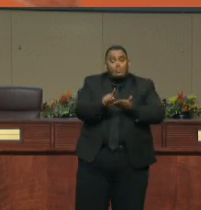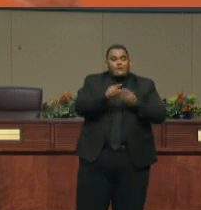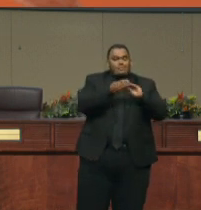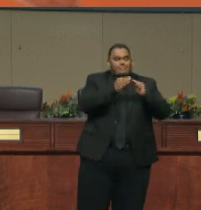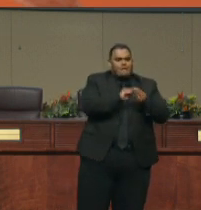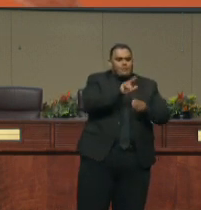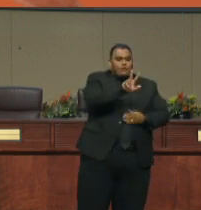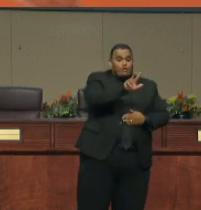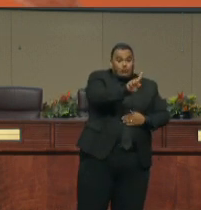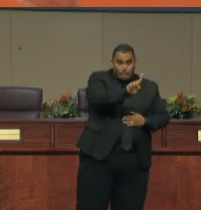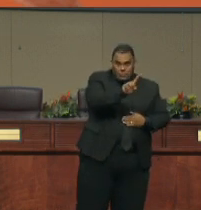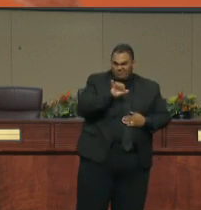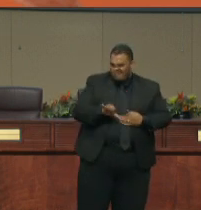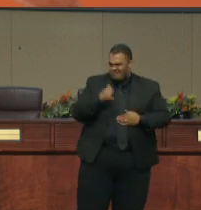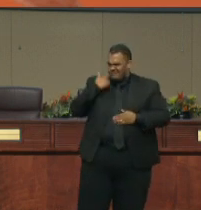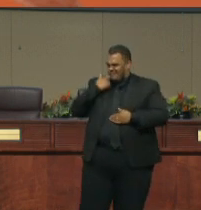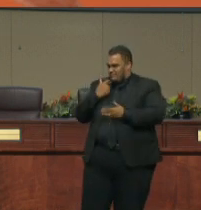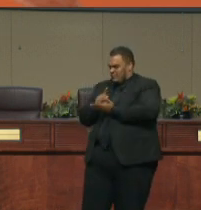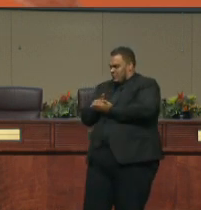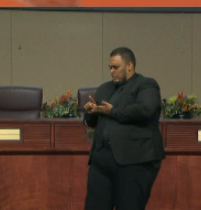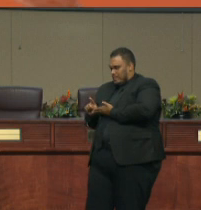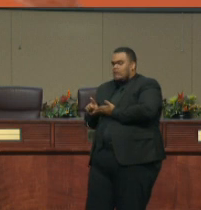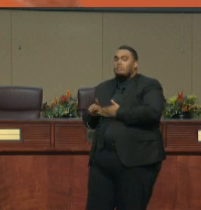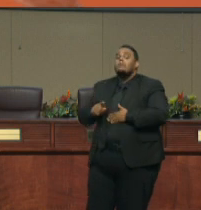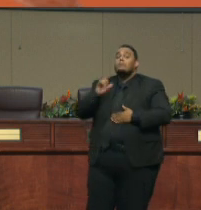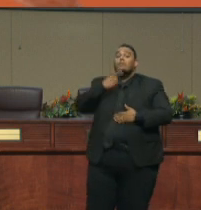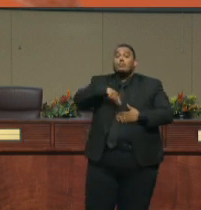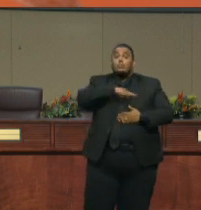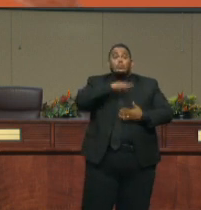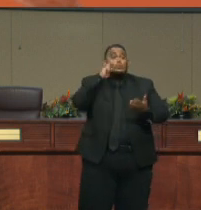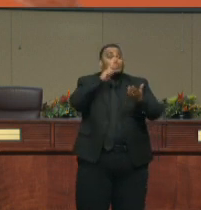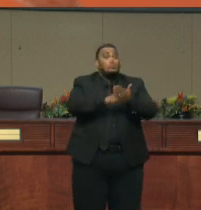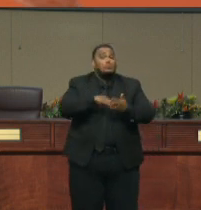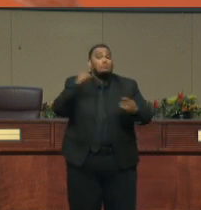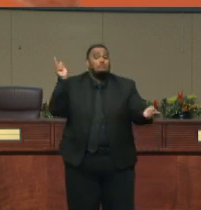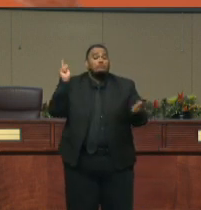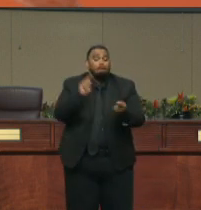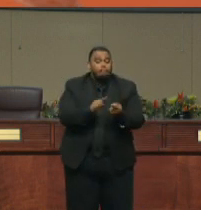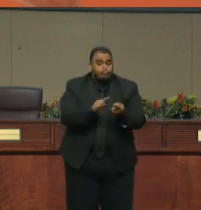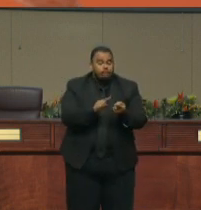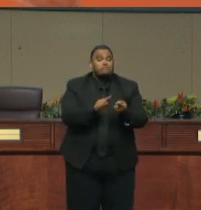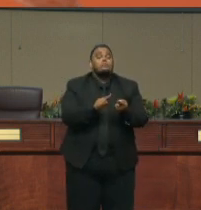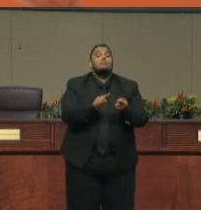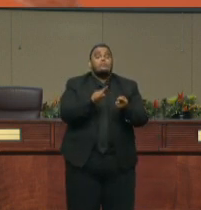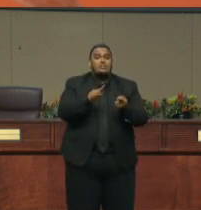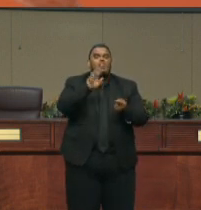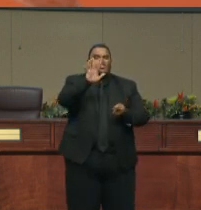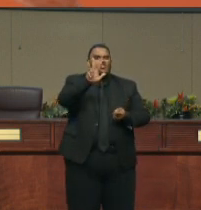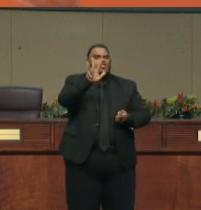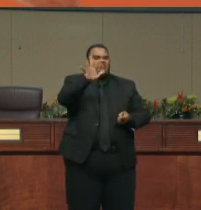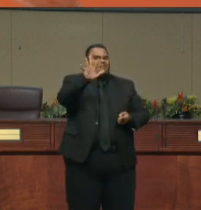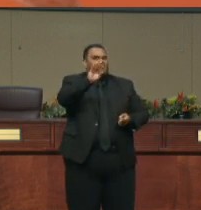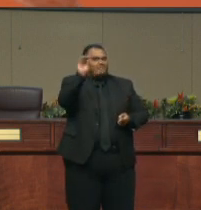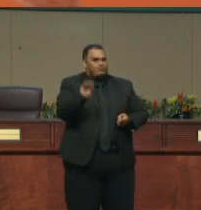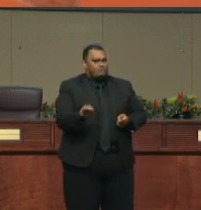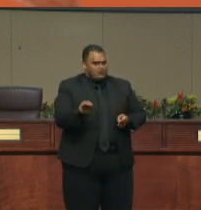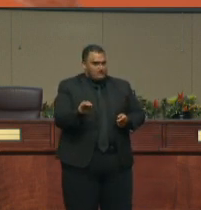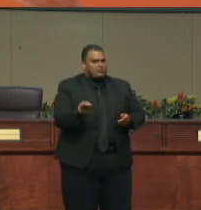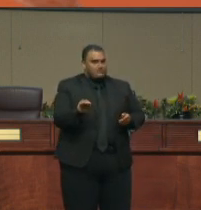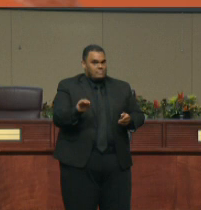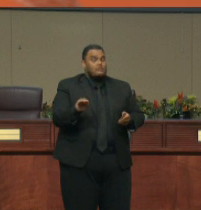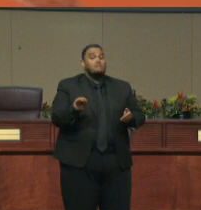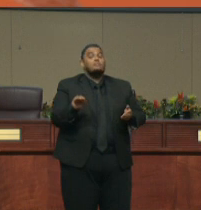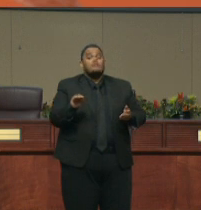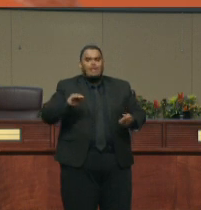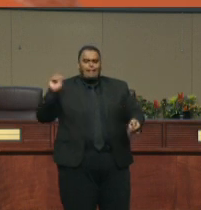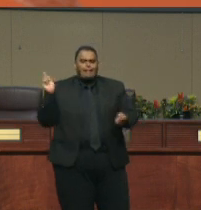week that we finished, we had a reduction of a negative growth of 35% with respect to the